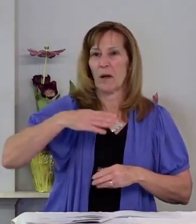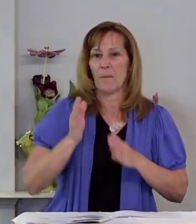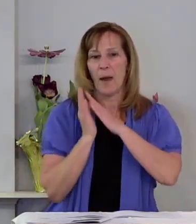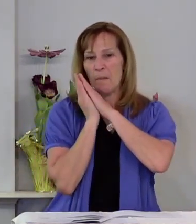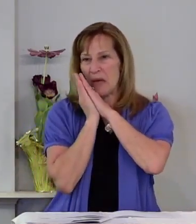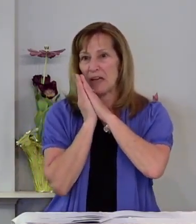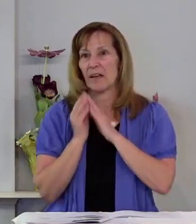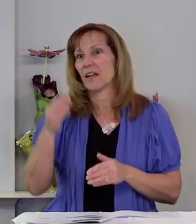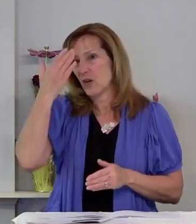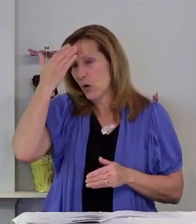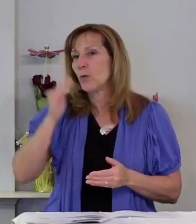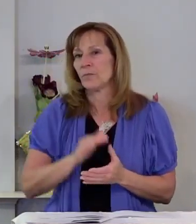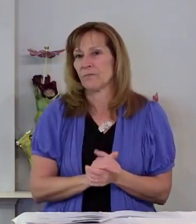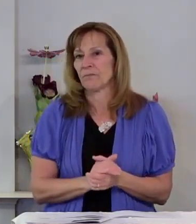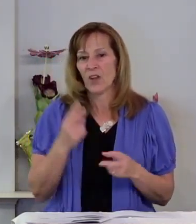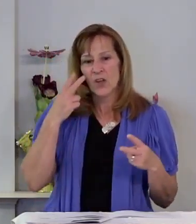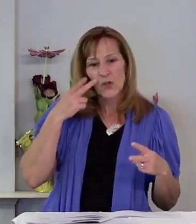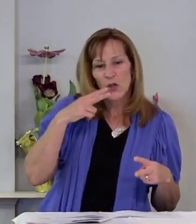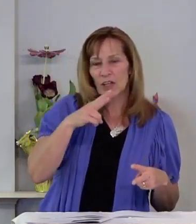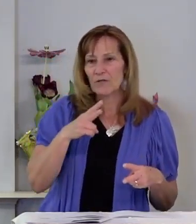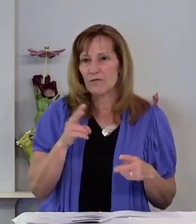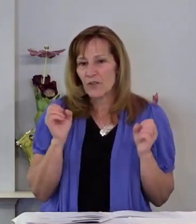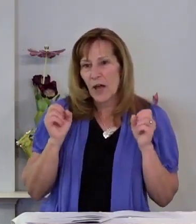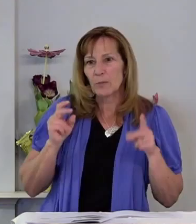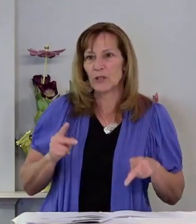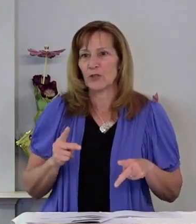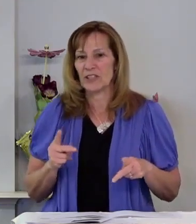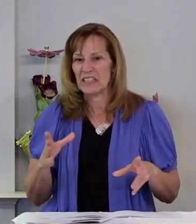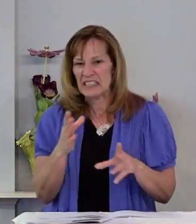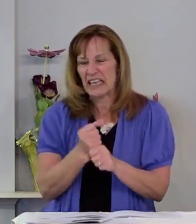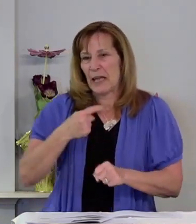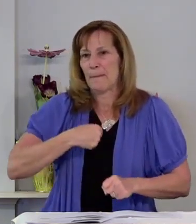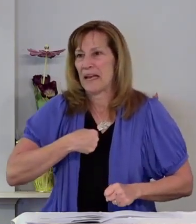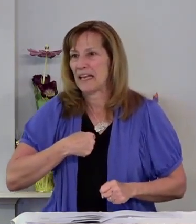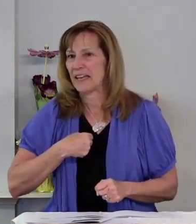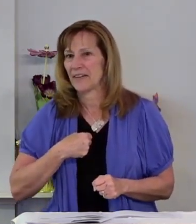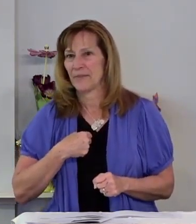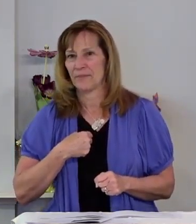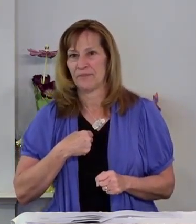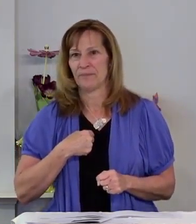bed, looking for the opportunity to get me.